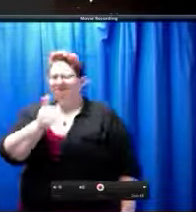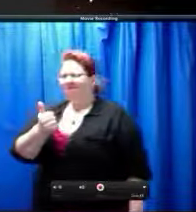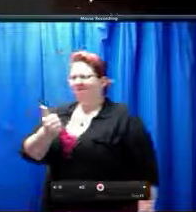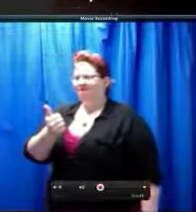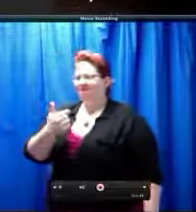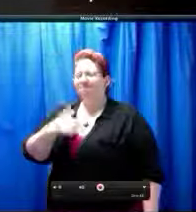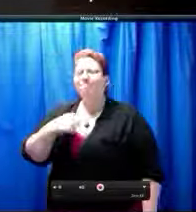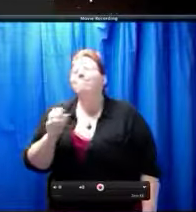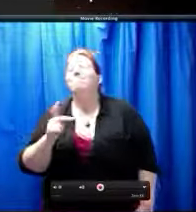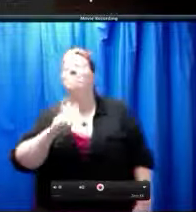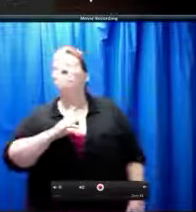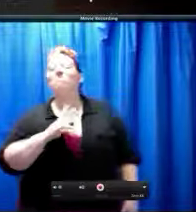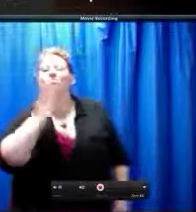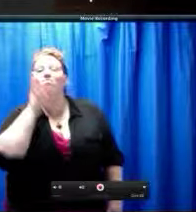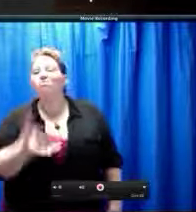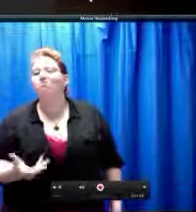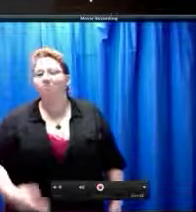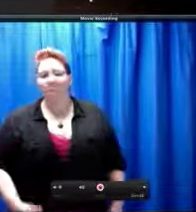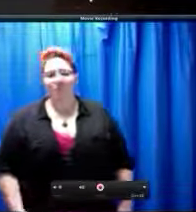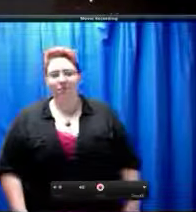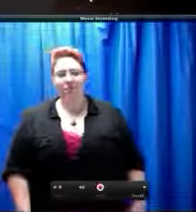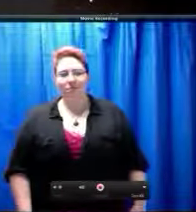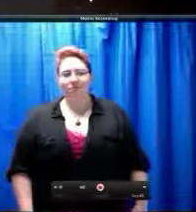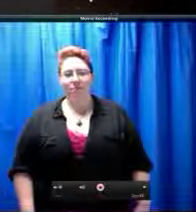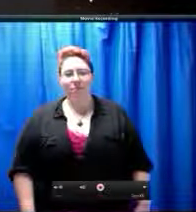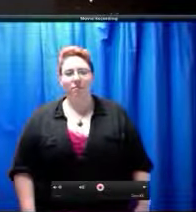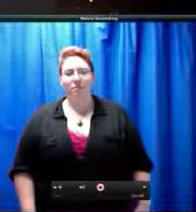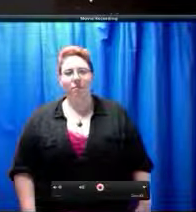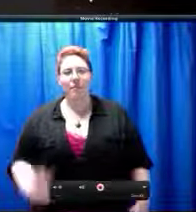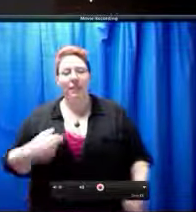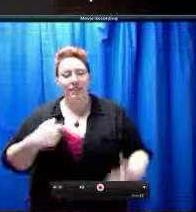attention to this. Who will develop cancer in their lifetime?